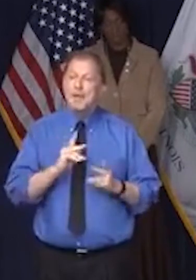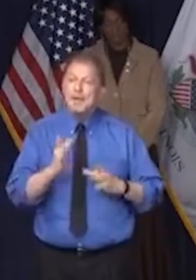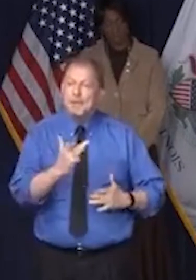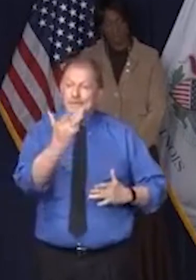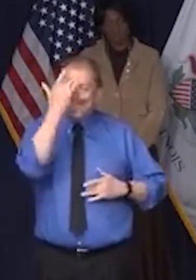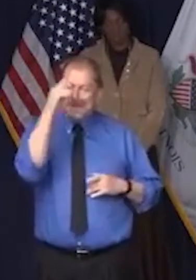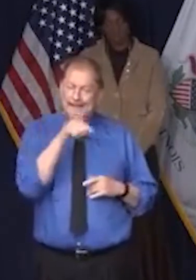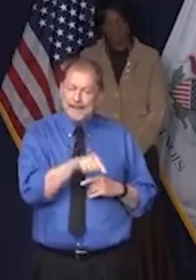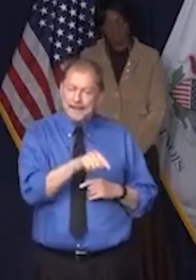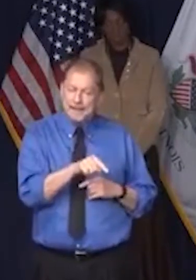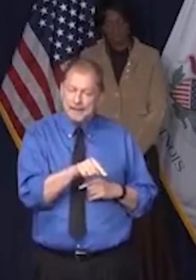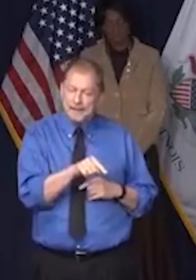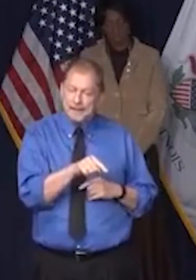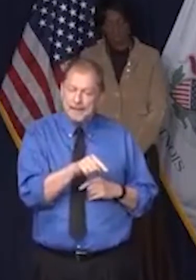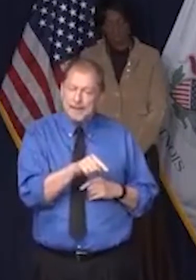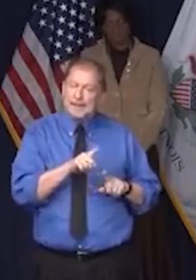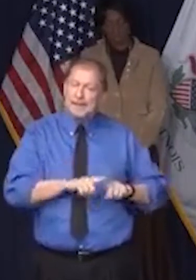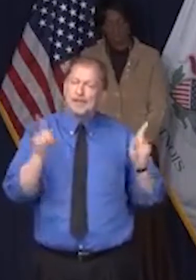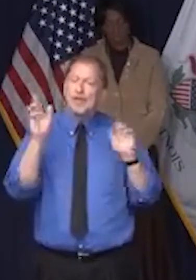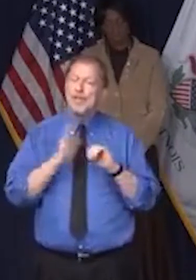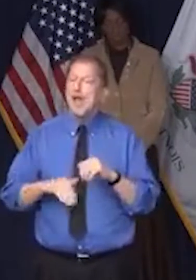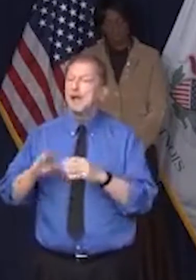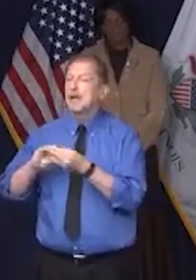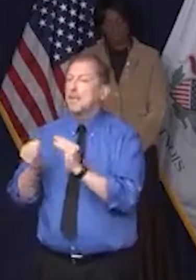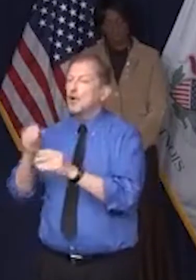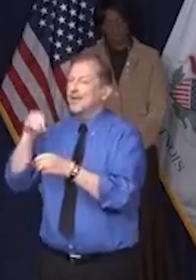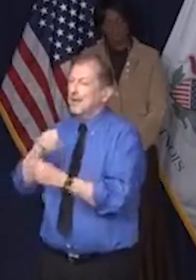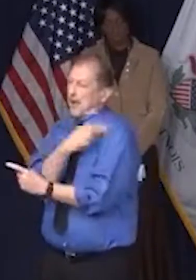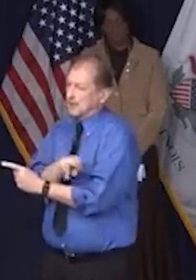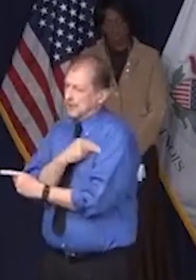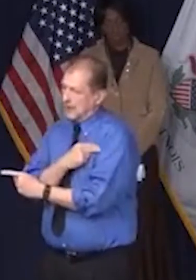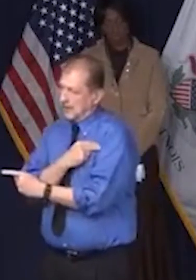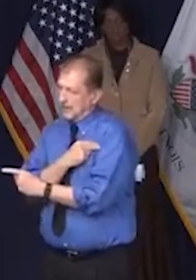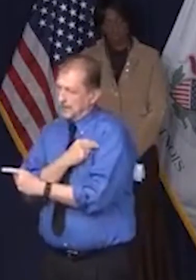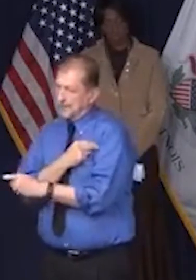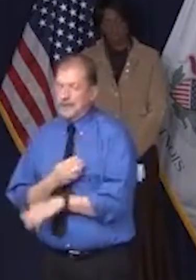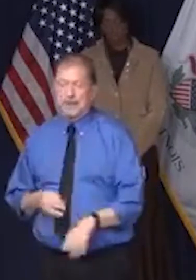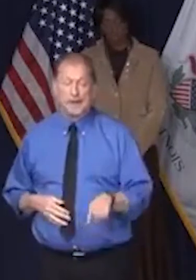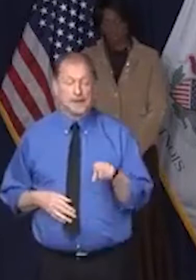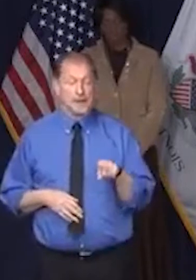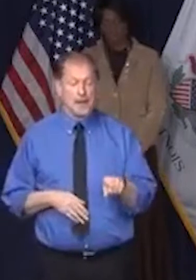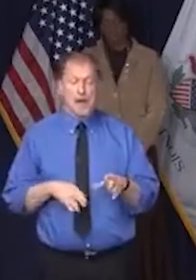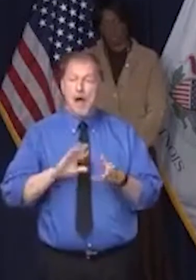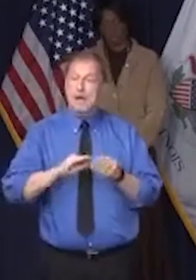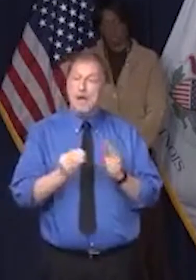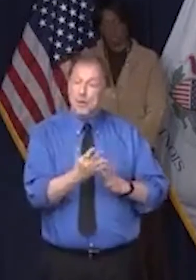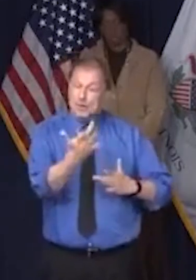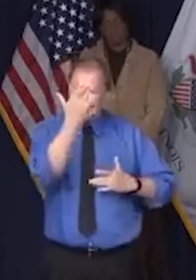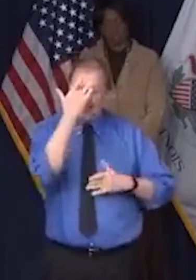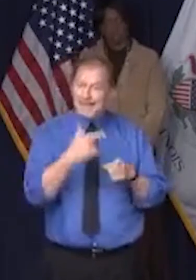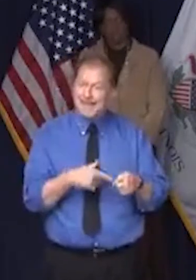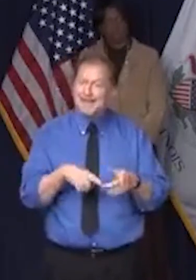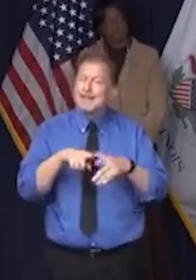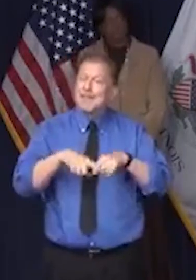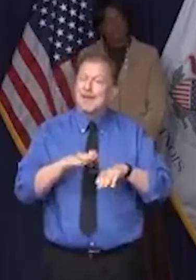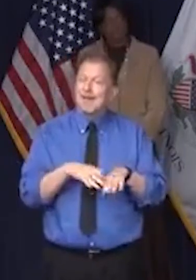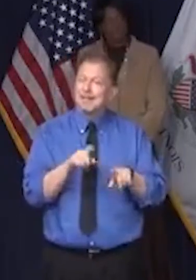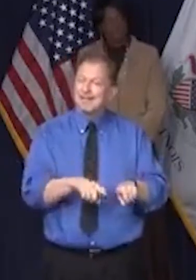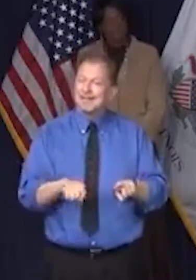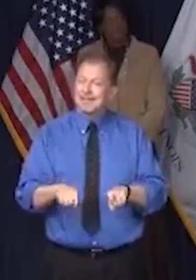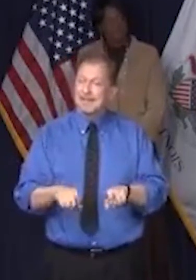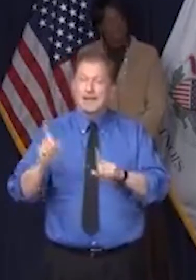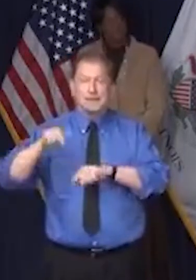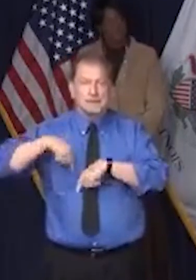those numbers, at least I do. Cases, remember, are dependent upon how many people got tested that day. And we all know that all across the